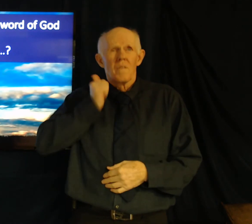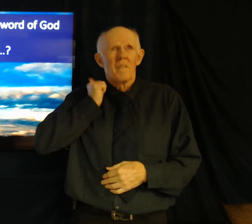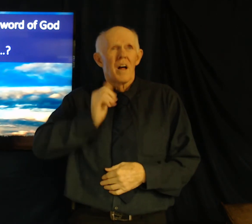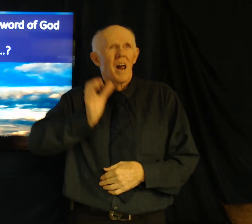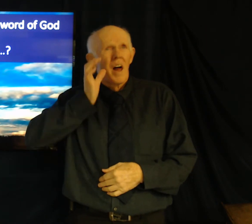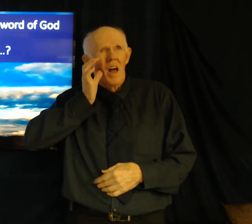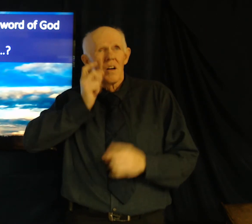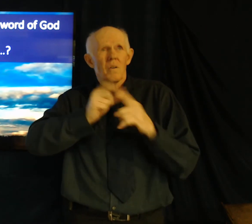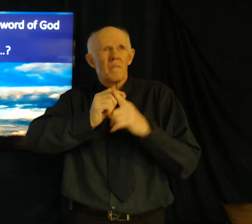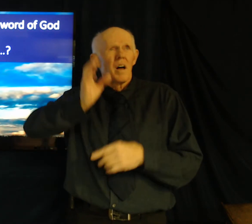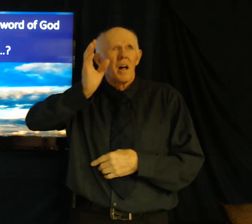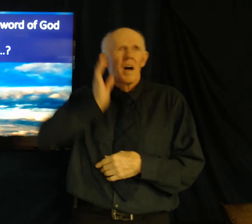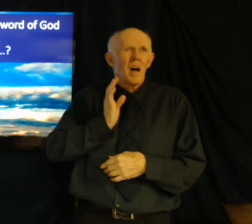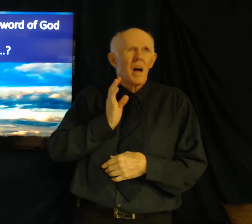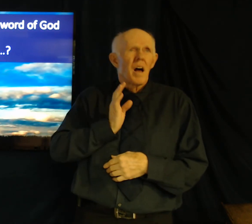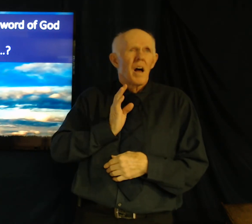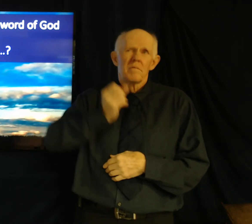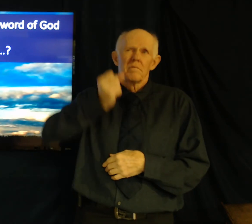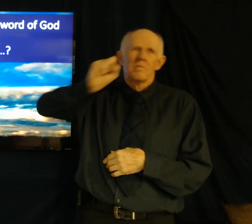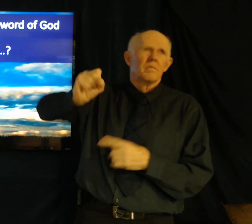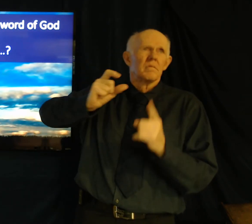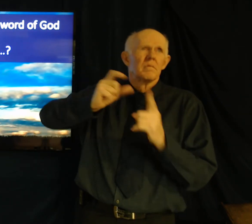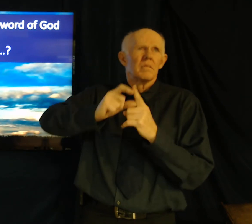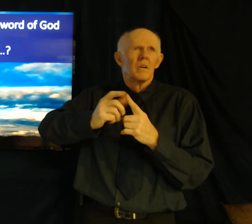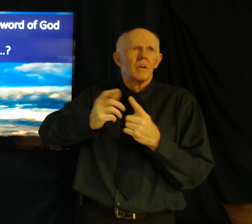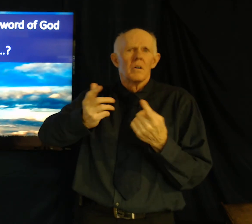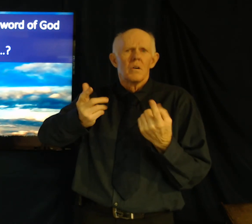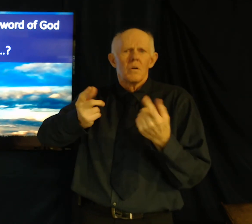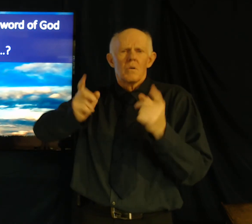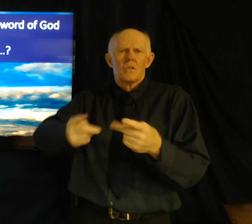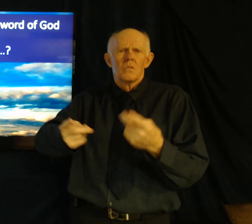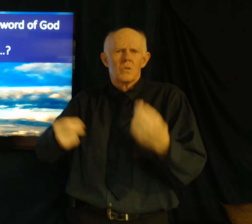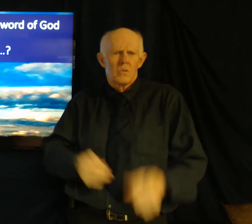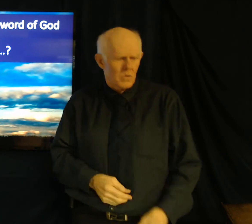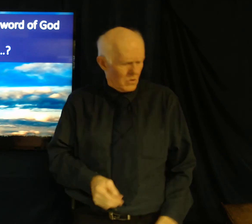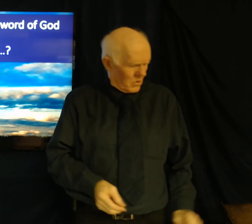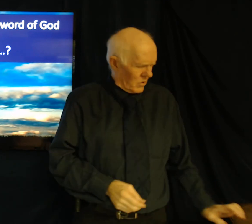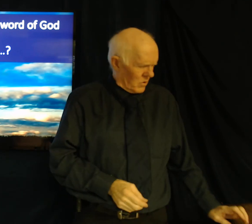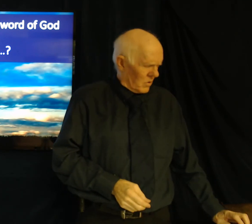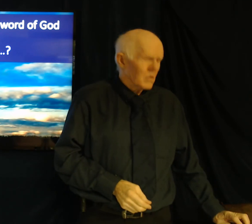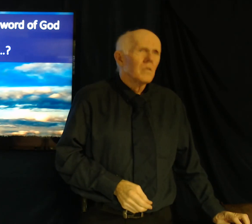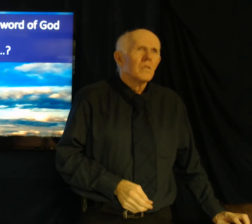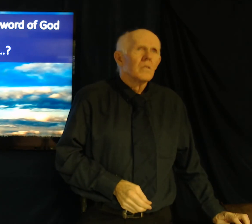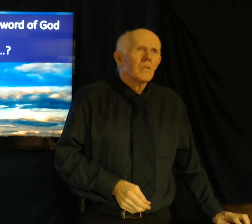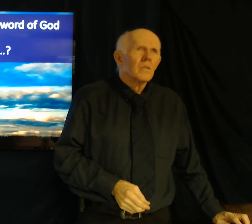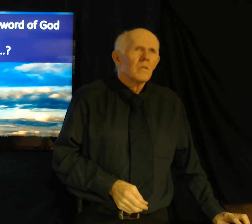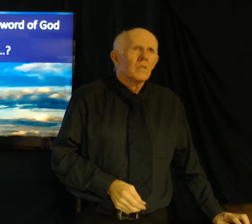if a person refuses to listen to the word of god and does not obey the gospel what does this person do